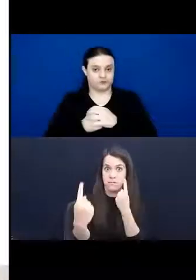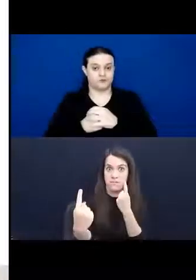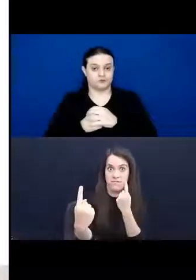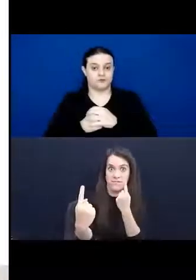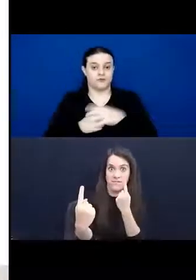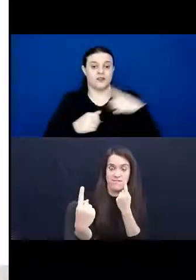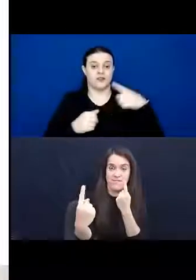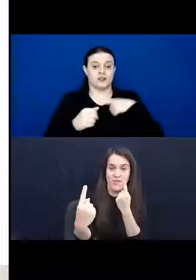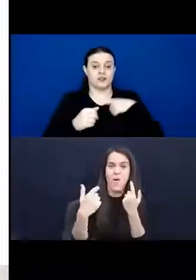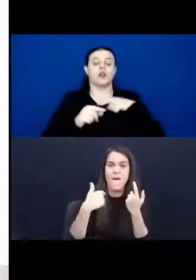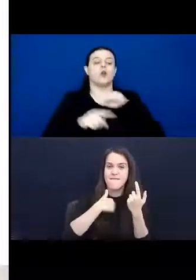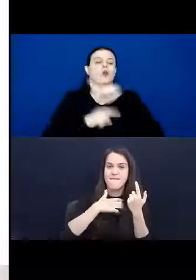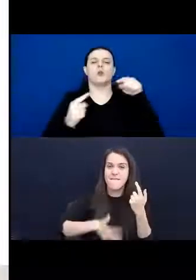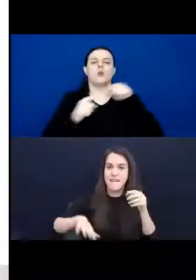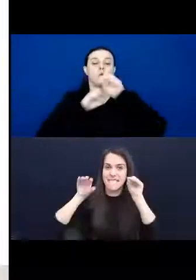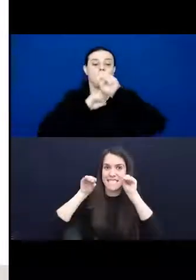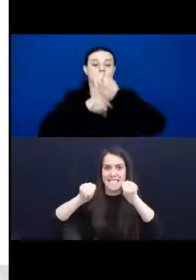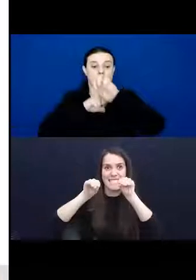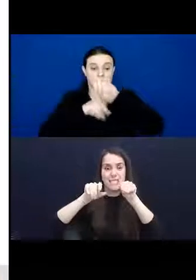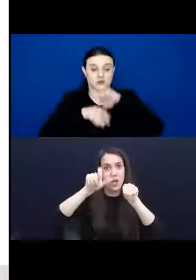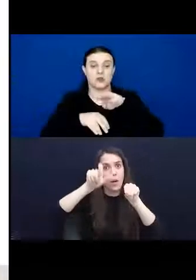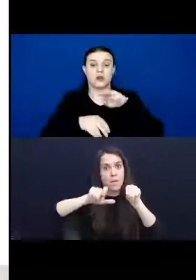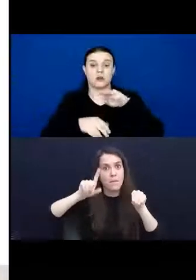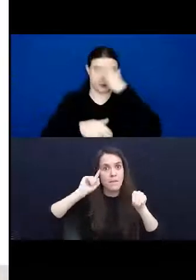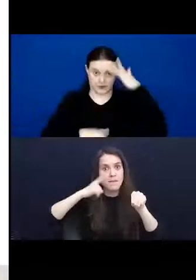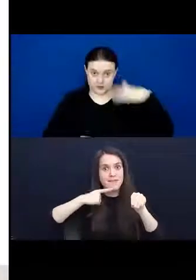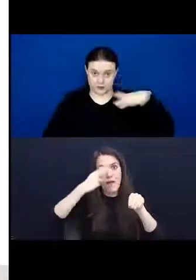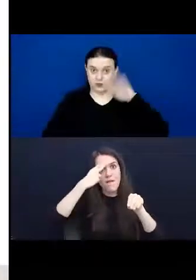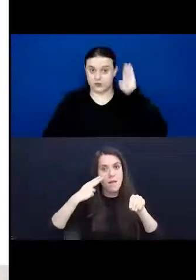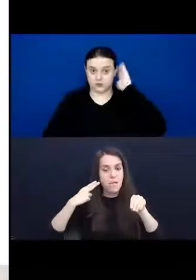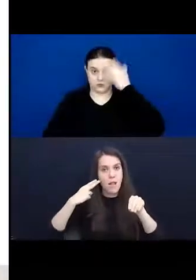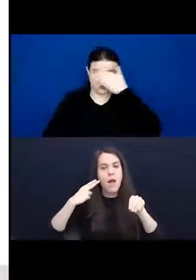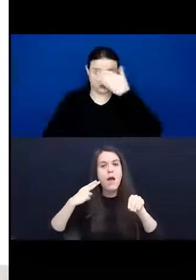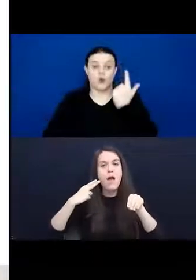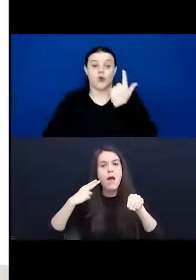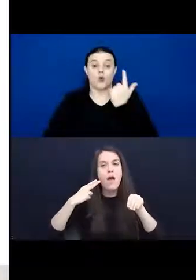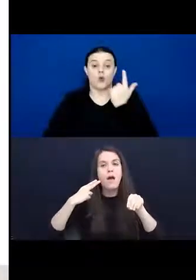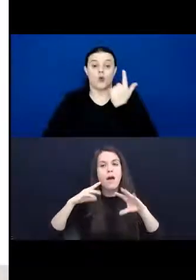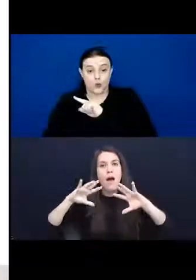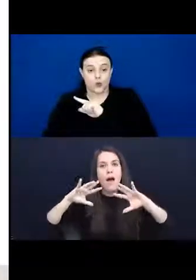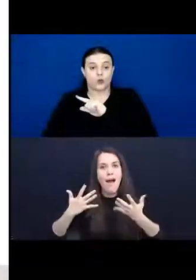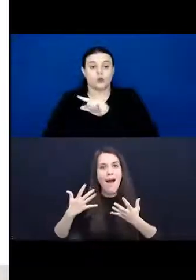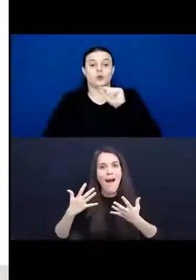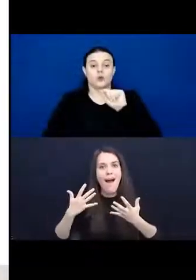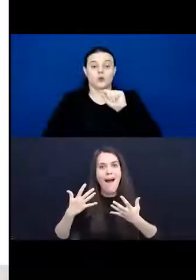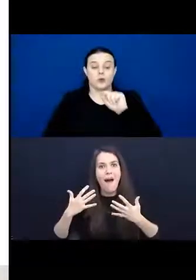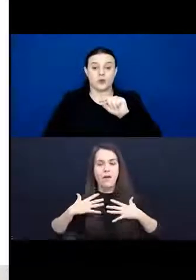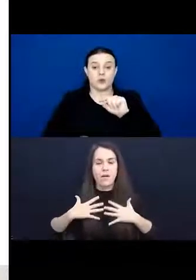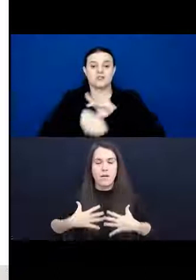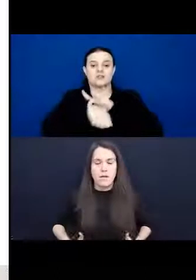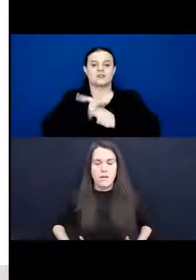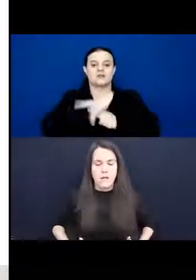of teaching persons with deafblindness to navigate with a haptic wearable safely.